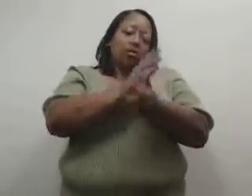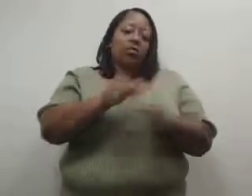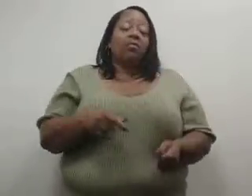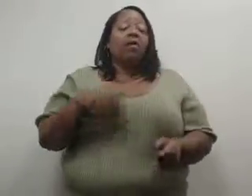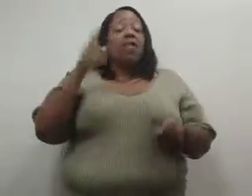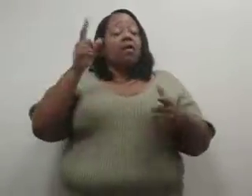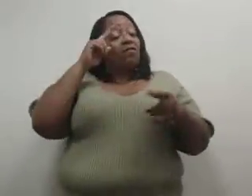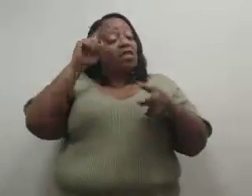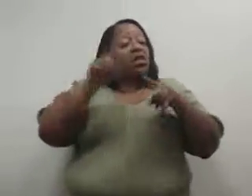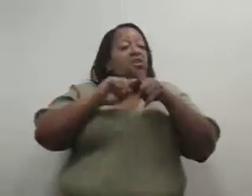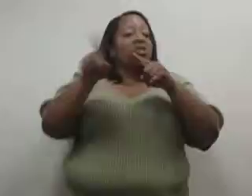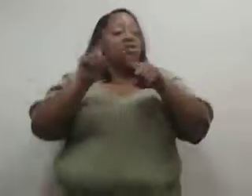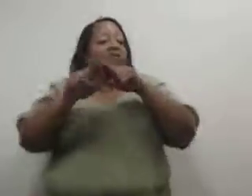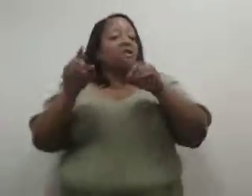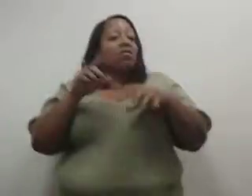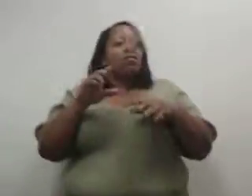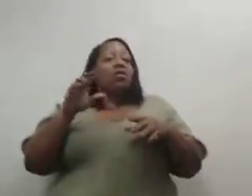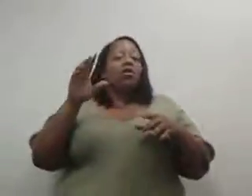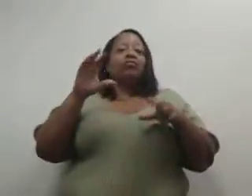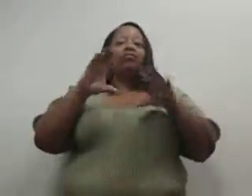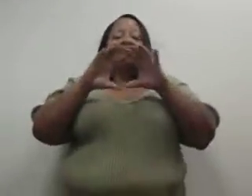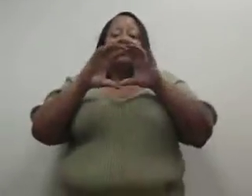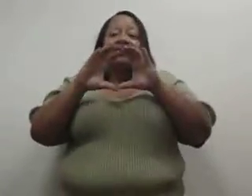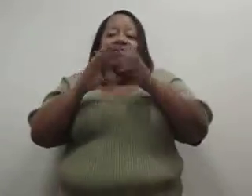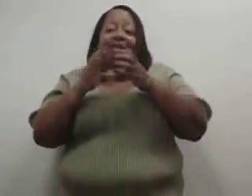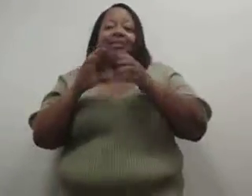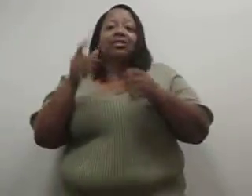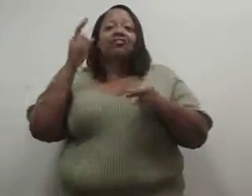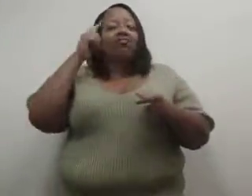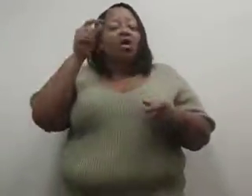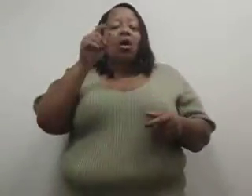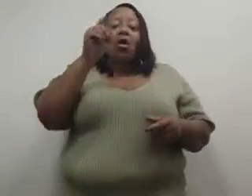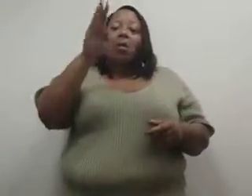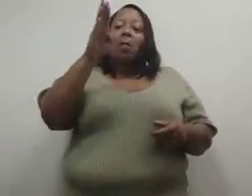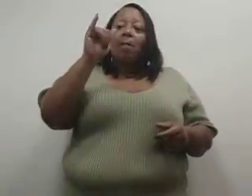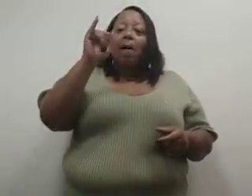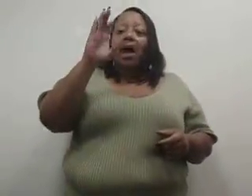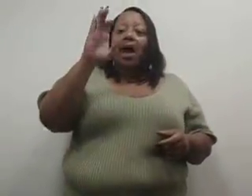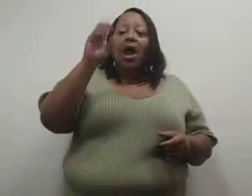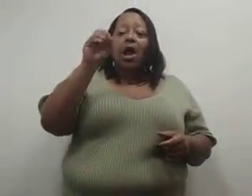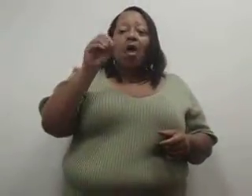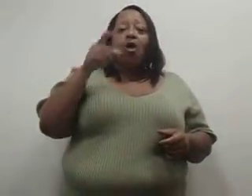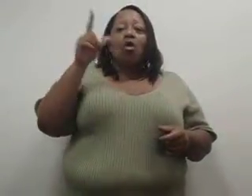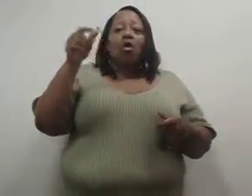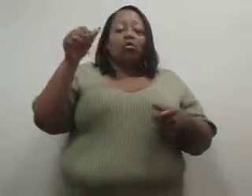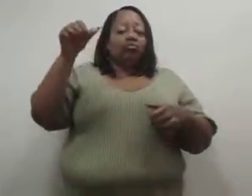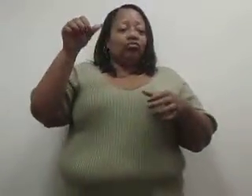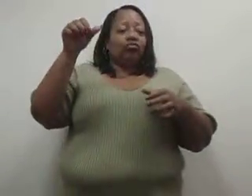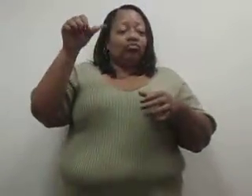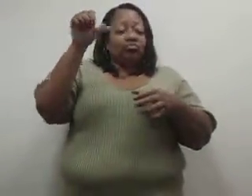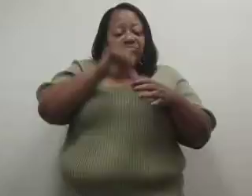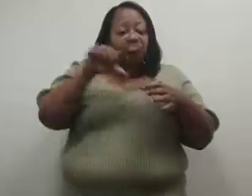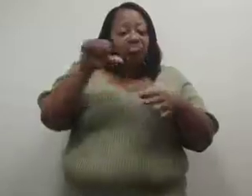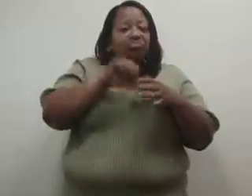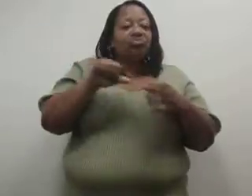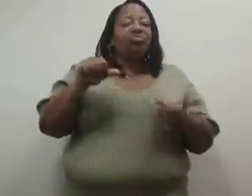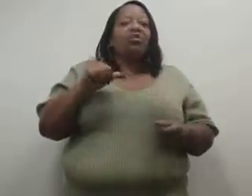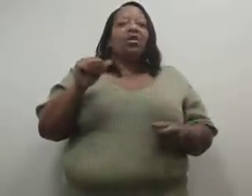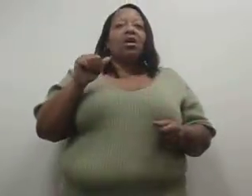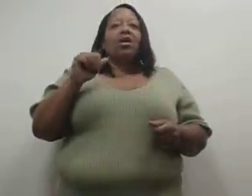psychology, sociology, biology, physics, any of the courses on the college level, and you could even try this with high school